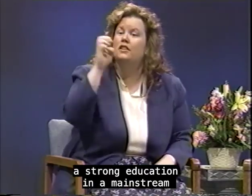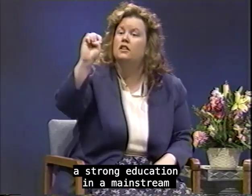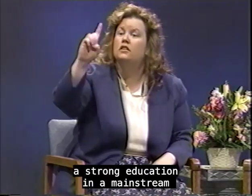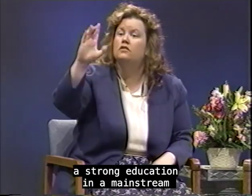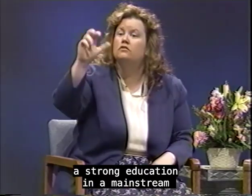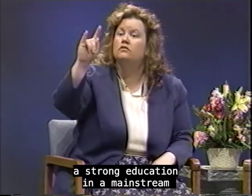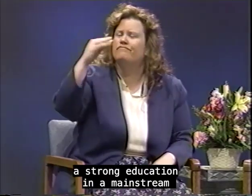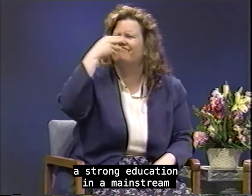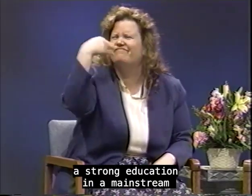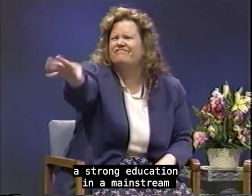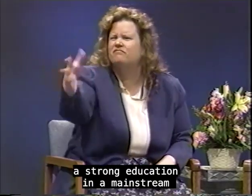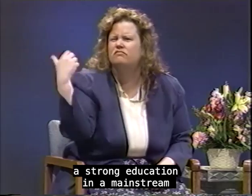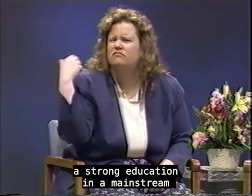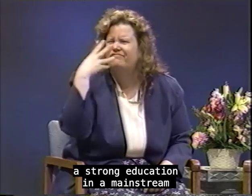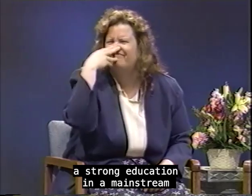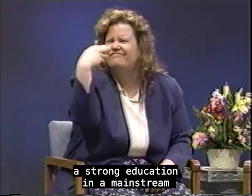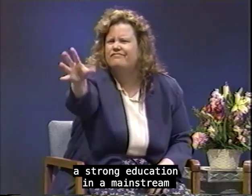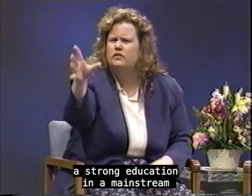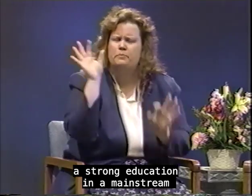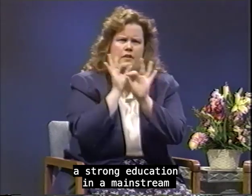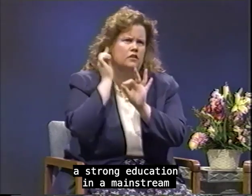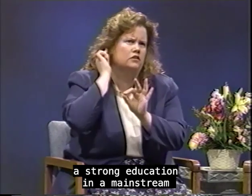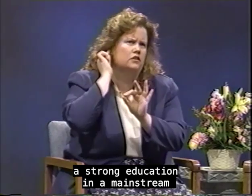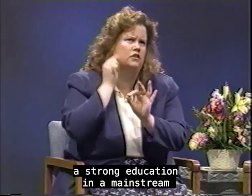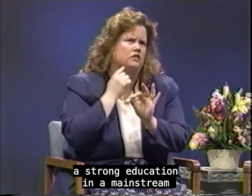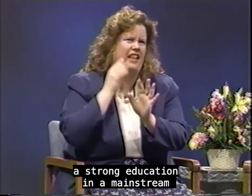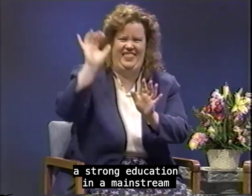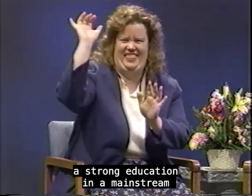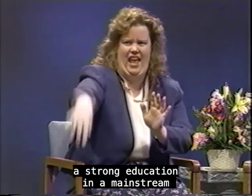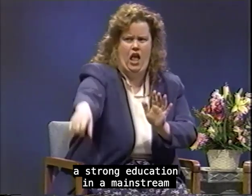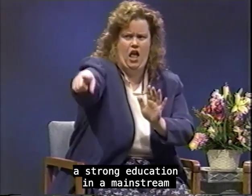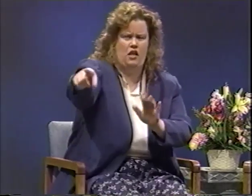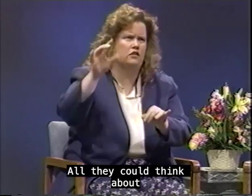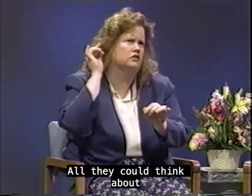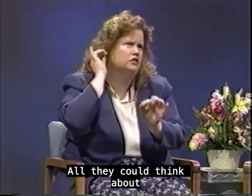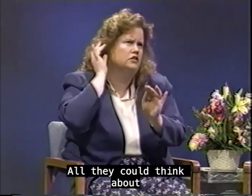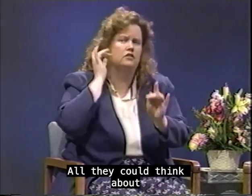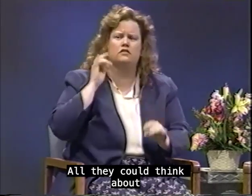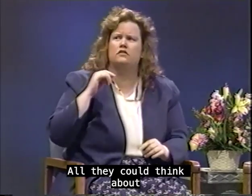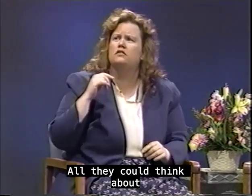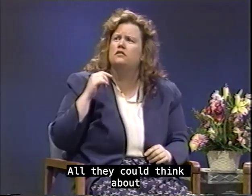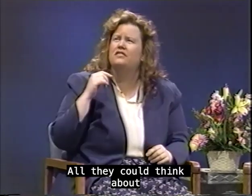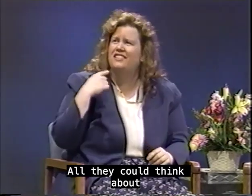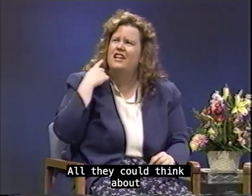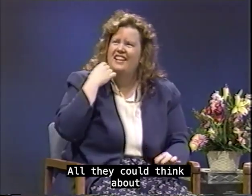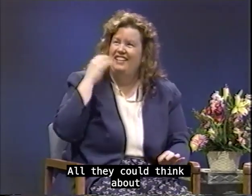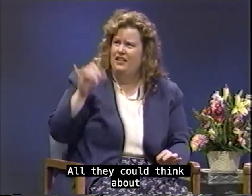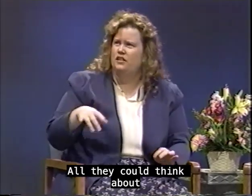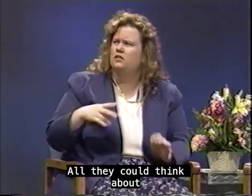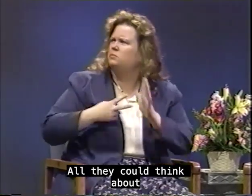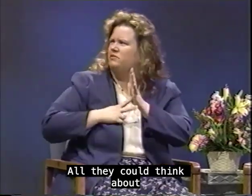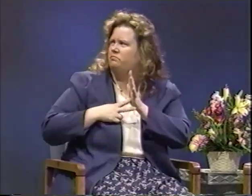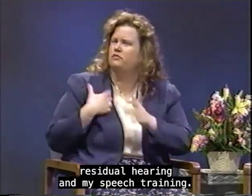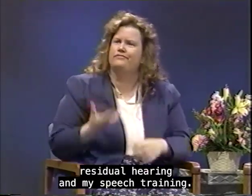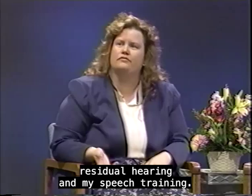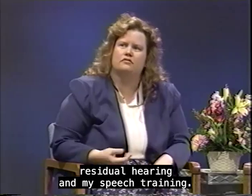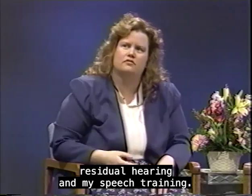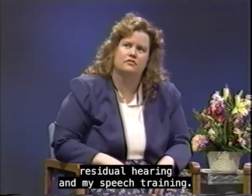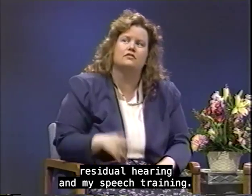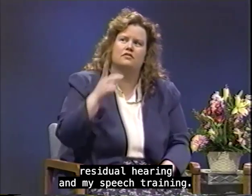strong education in a mainstream situation. All they could think about was my use of residual hearing